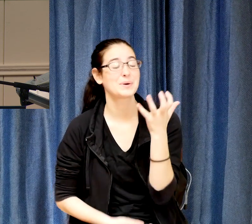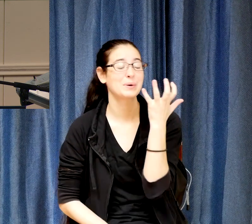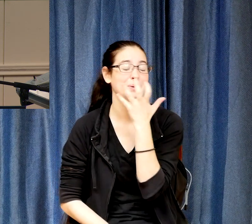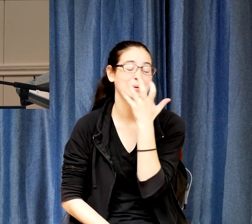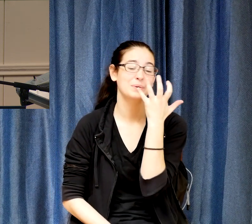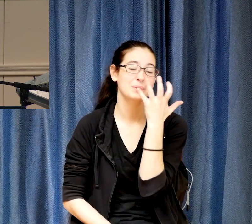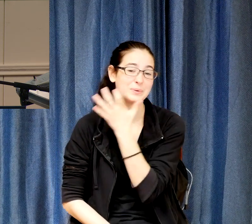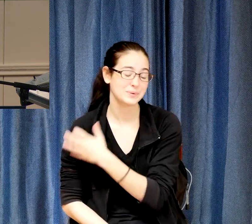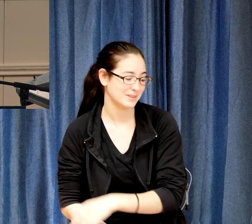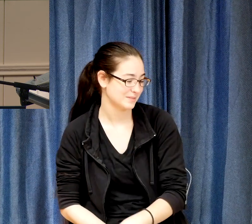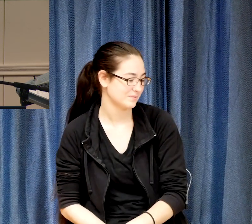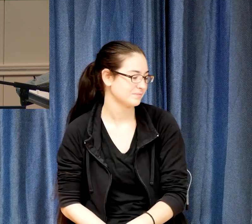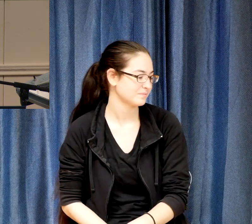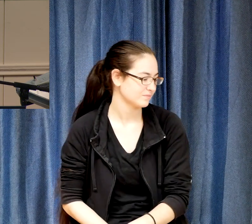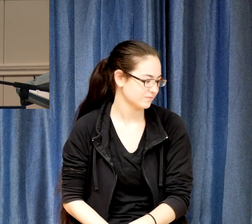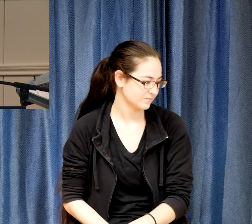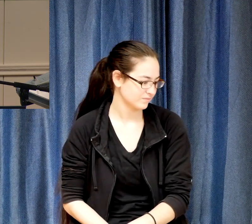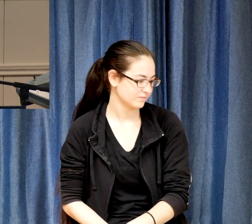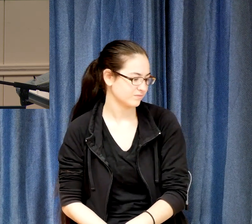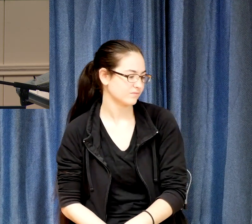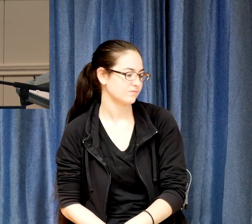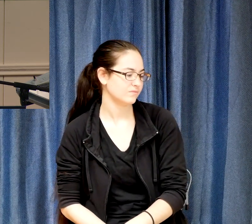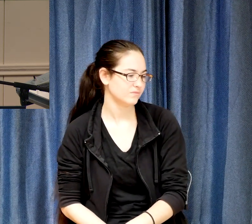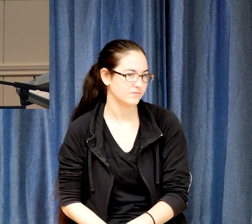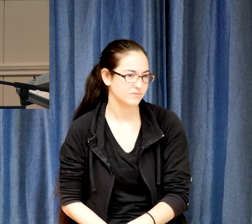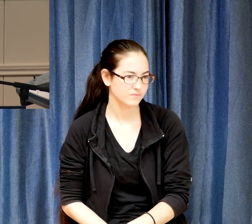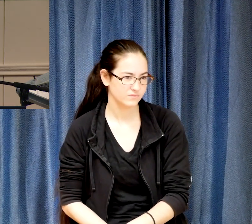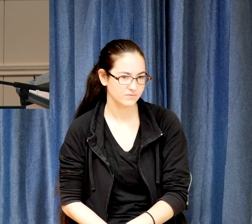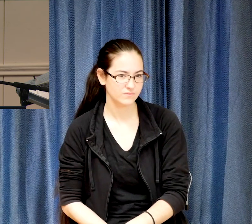Ooh. Love's not competing,